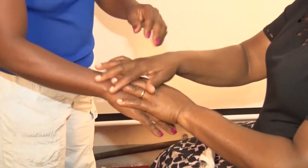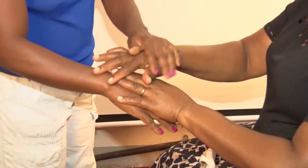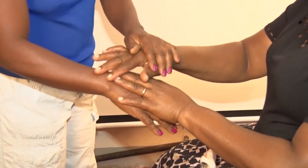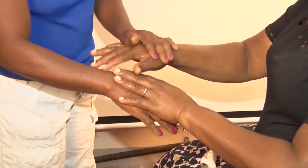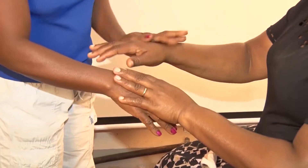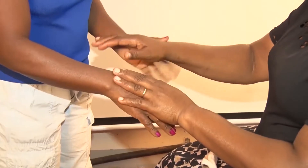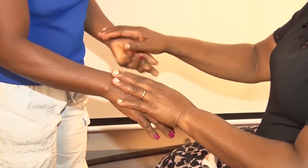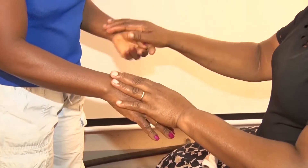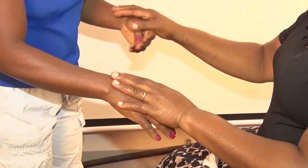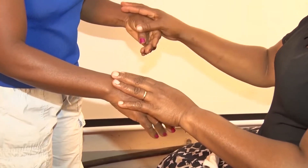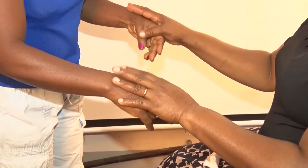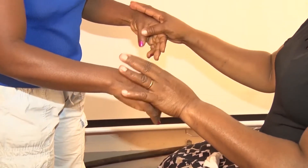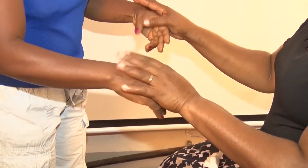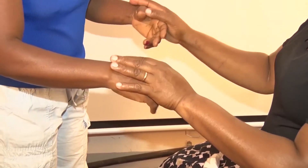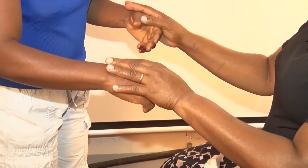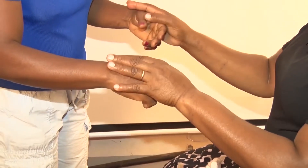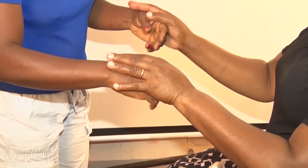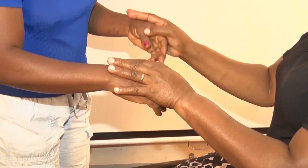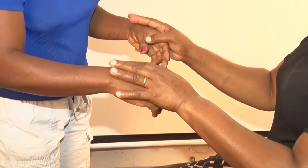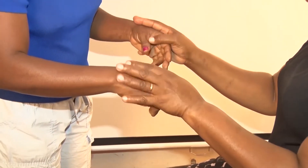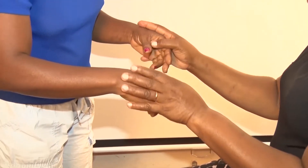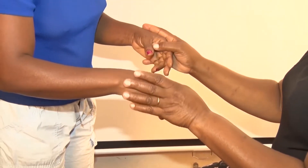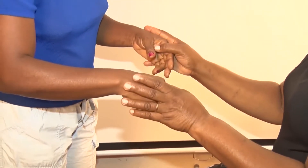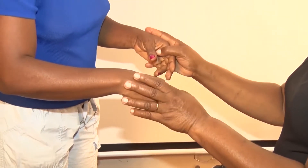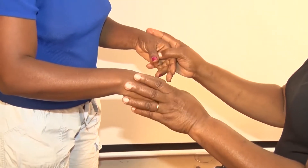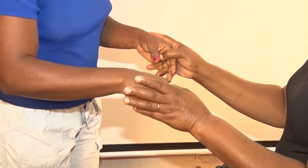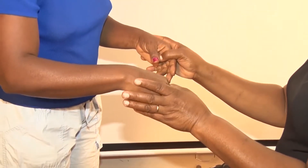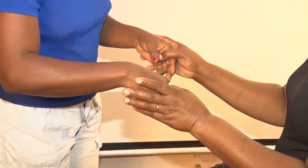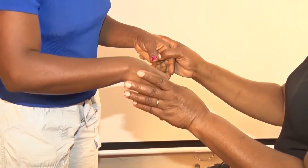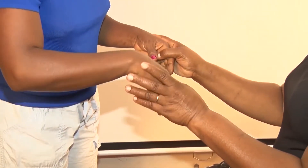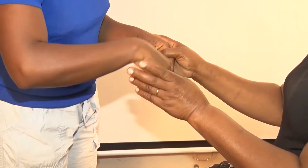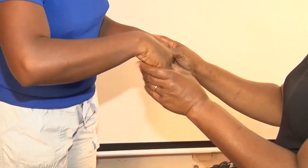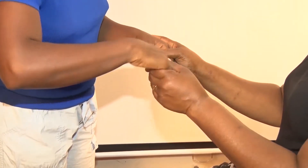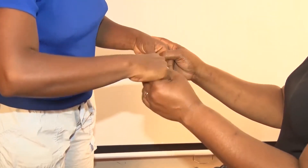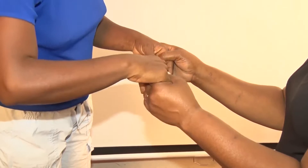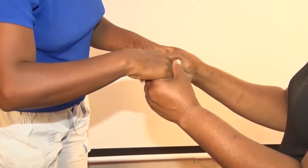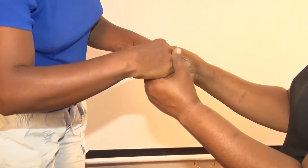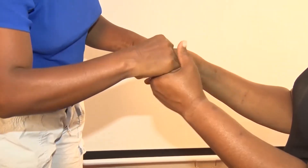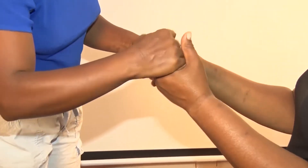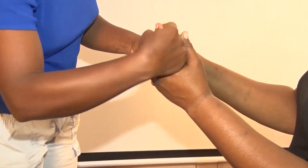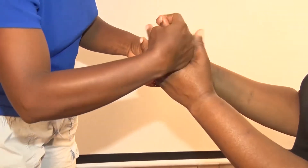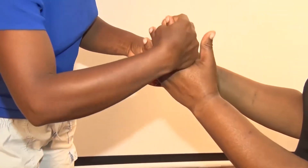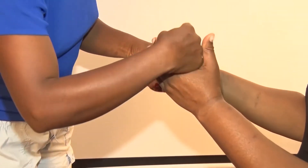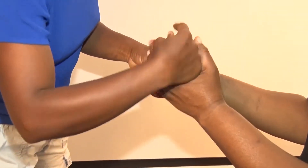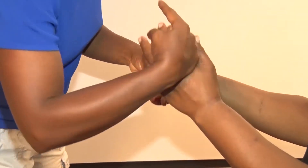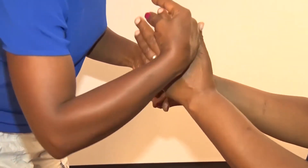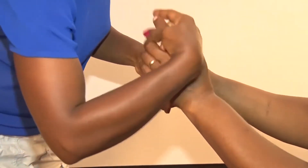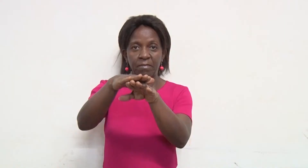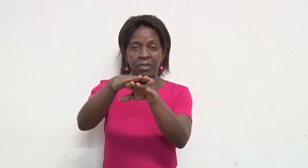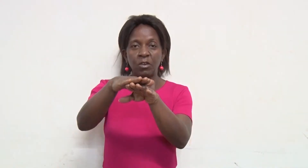that they are ready to listen. So then you'll place your communicating hand under them. We